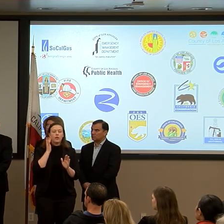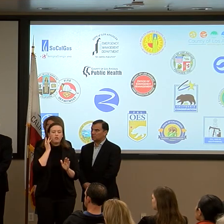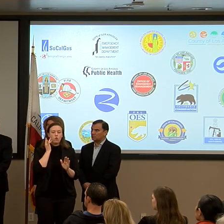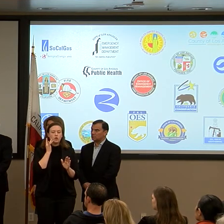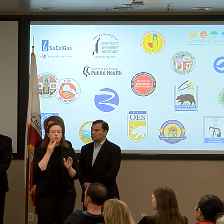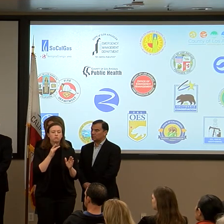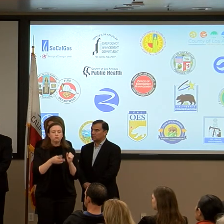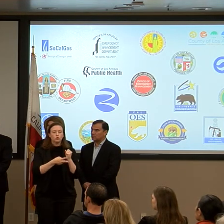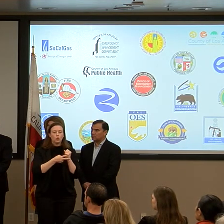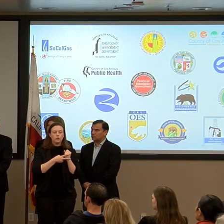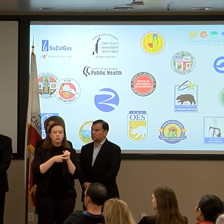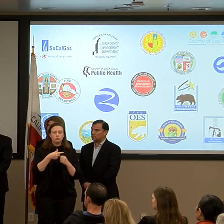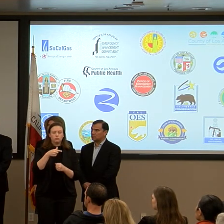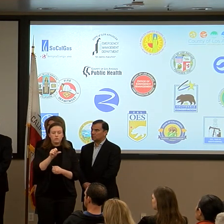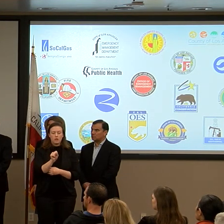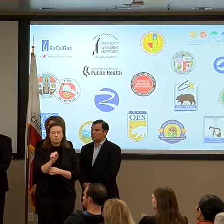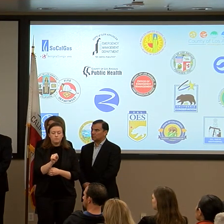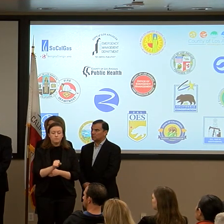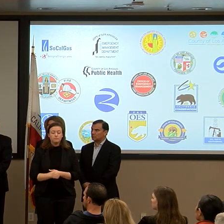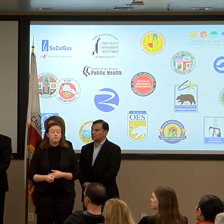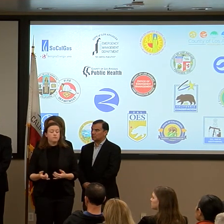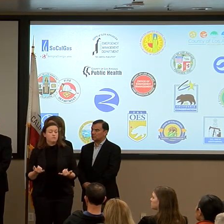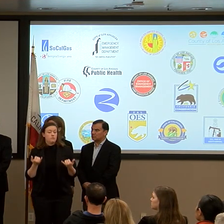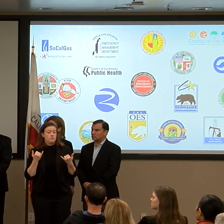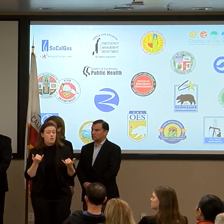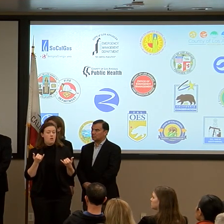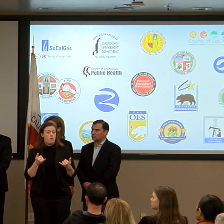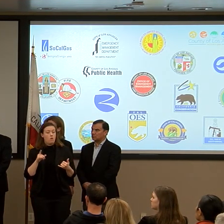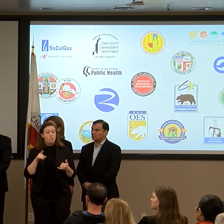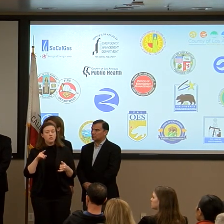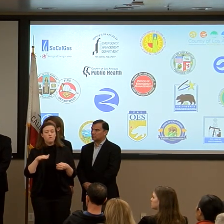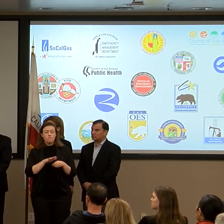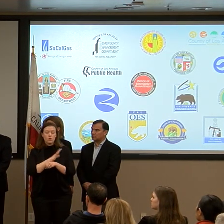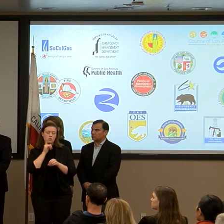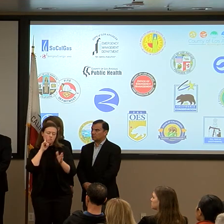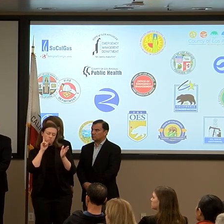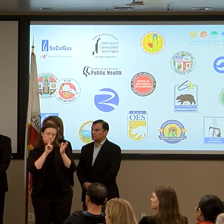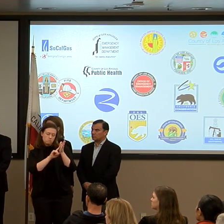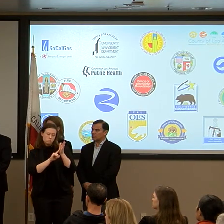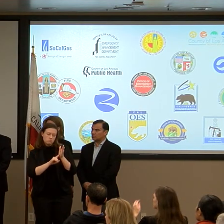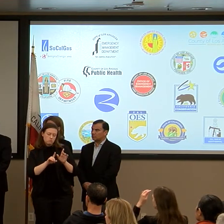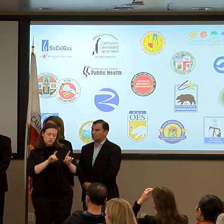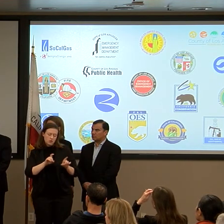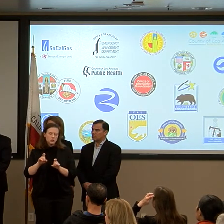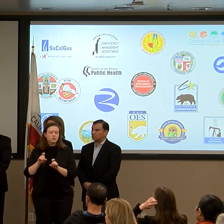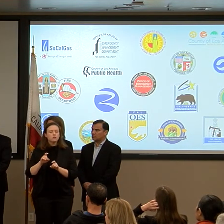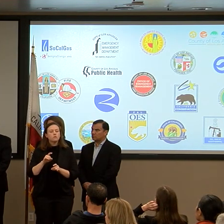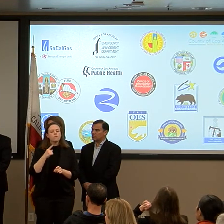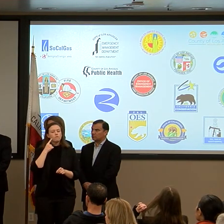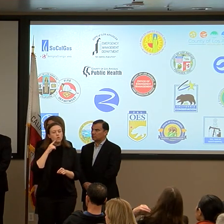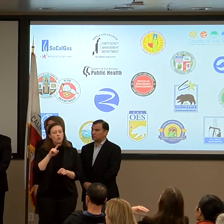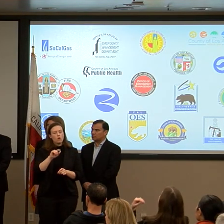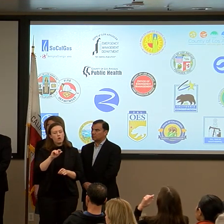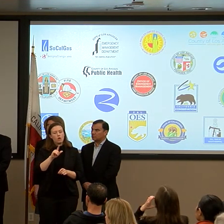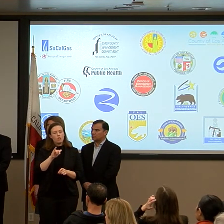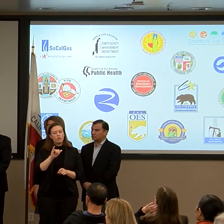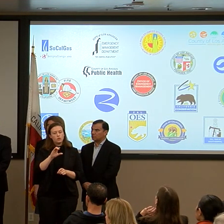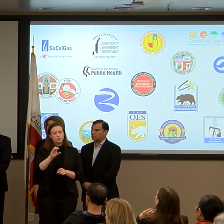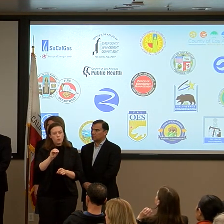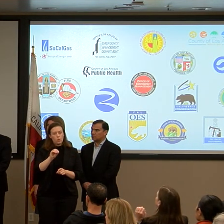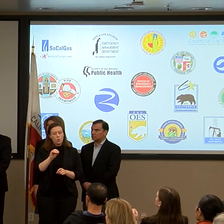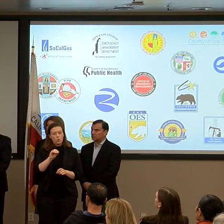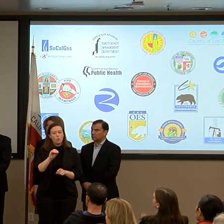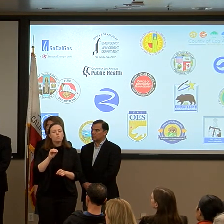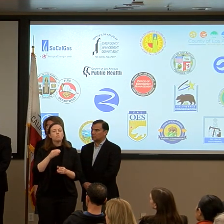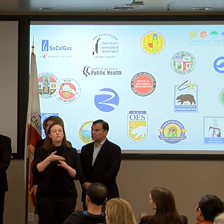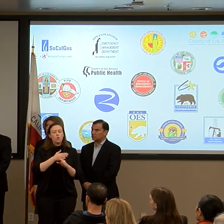Gas, they must now do a full inspection and testing of all of the wells in Aliso before injection resumes, consistent with the